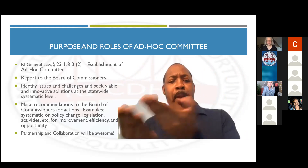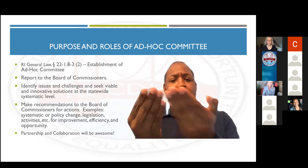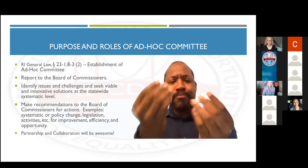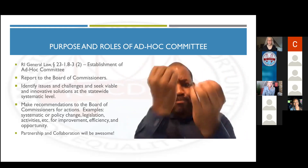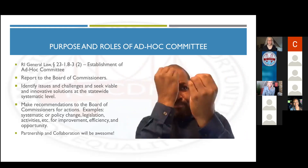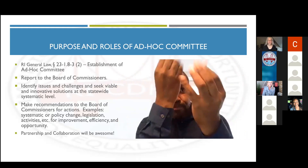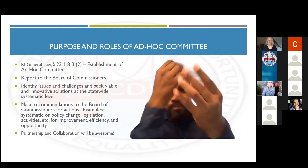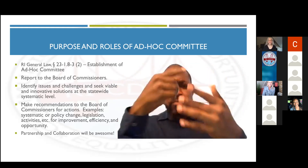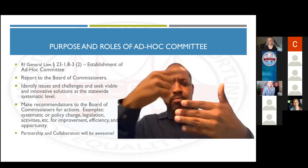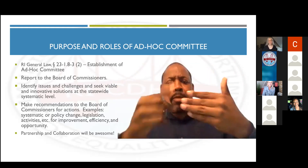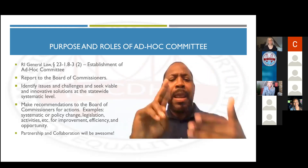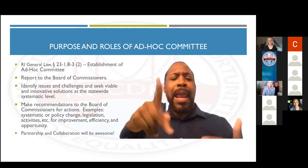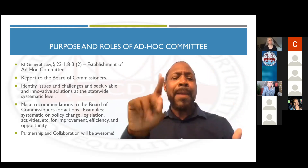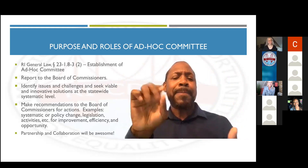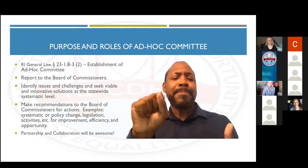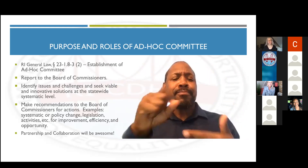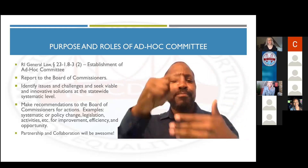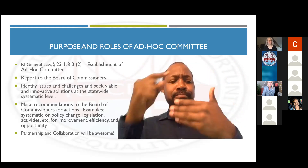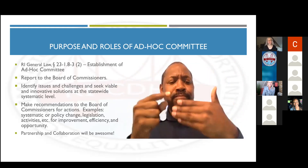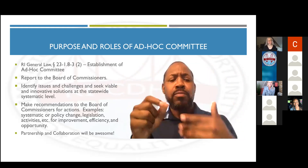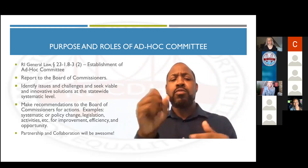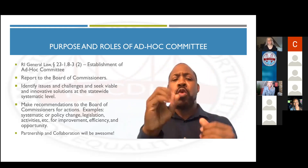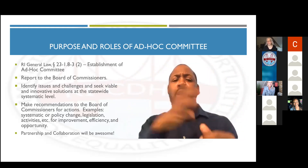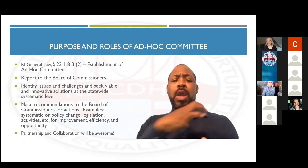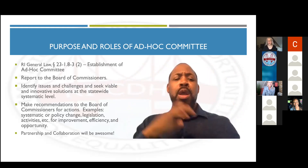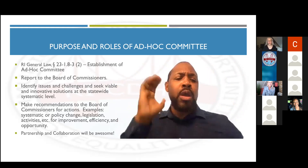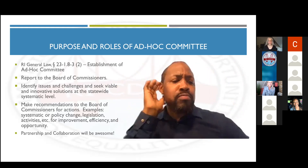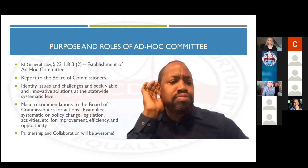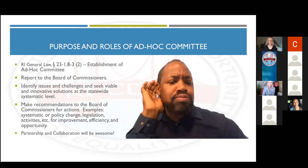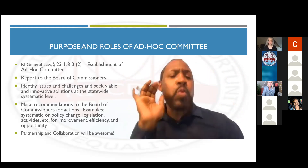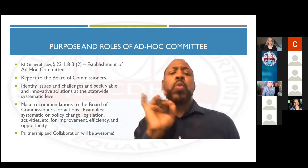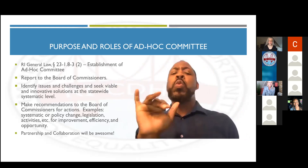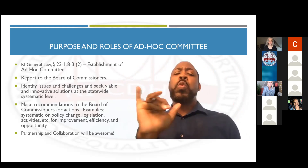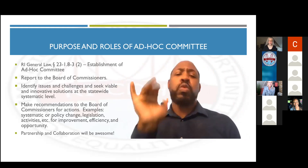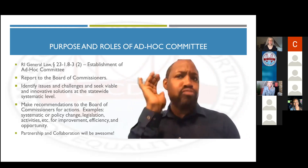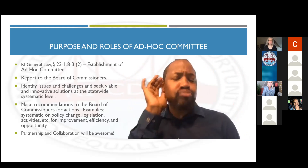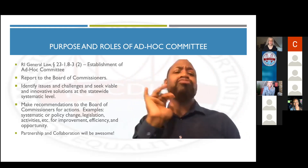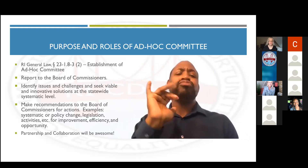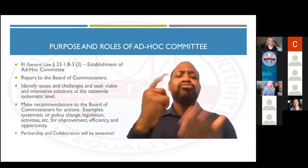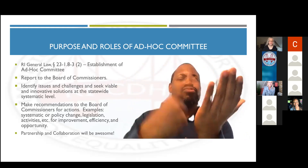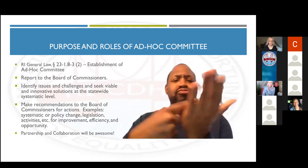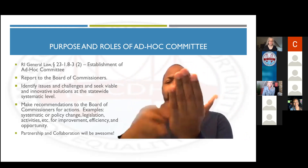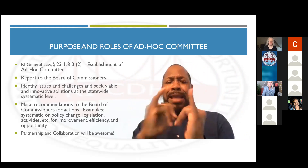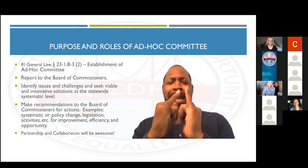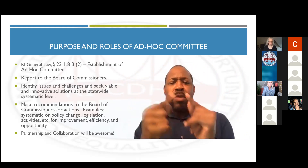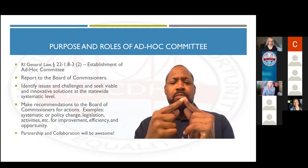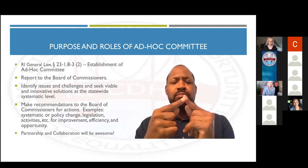meeting and bring forward things that updates and other kinds of information. They would listen to the committee's